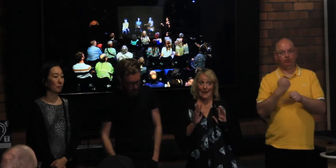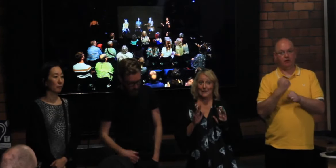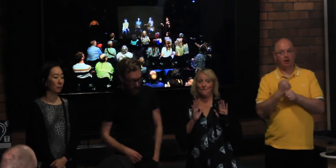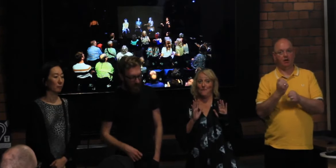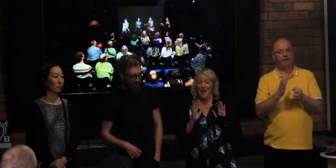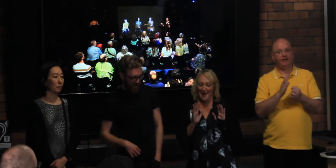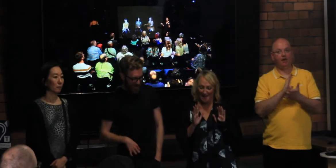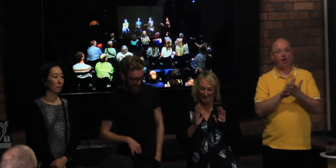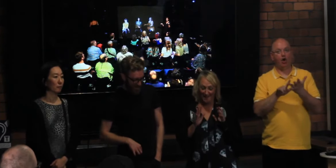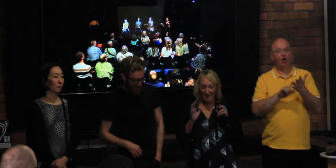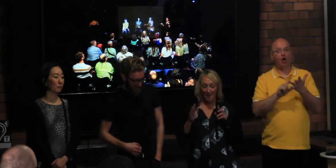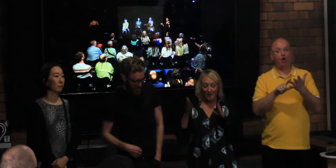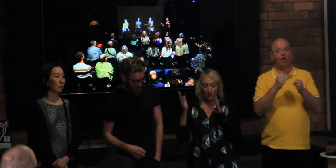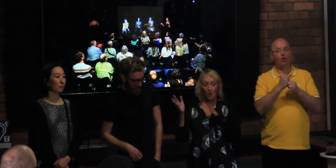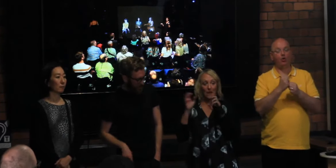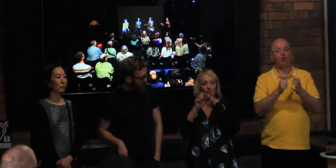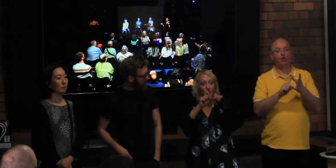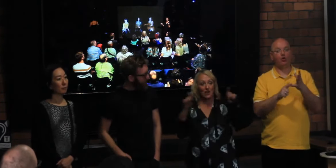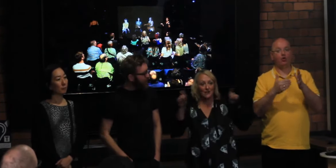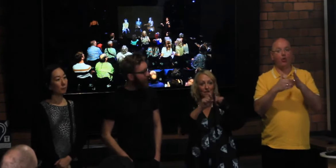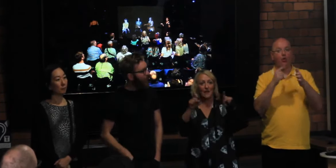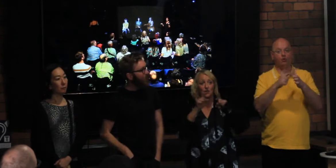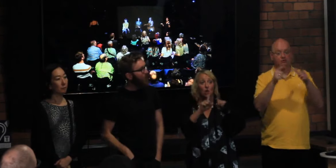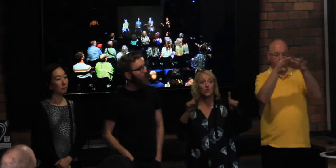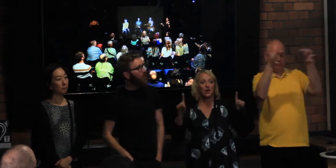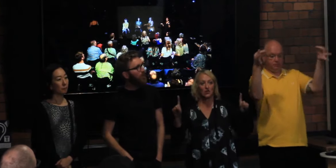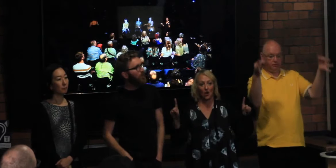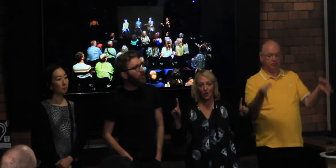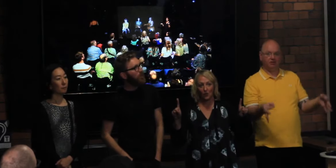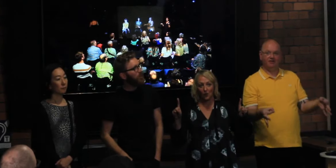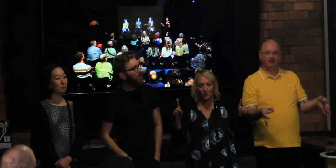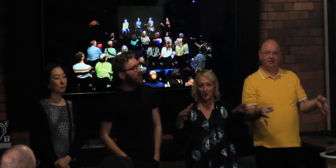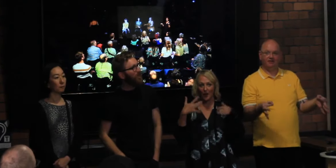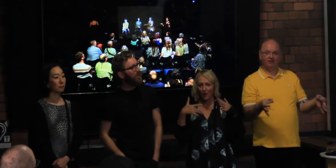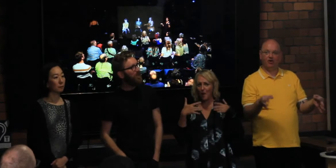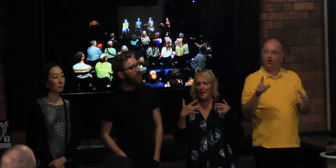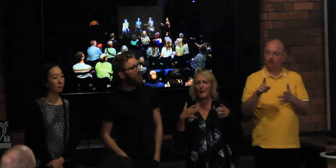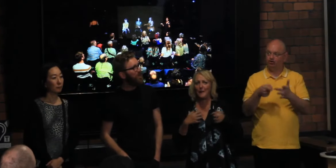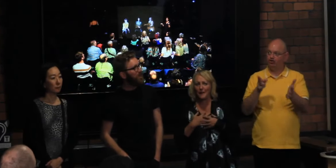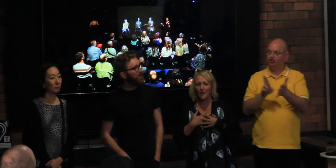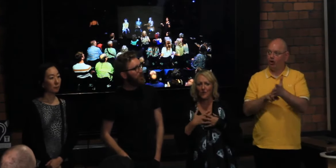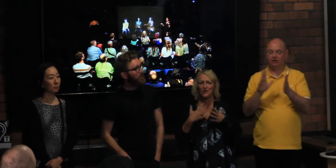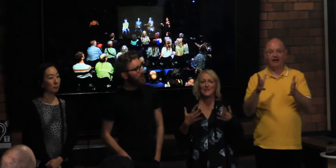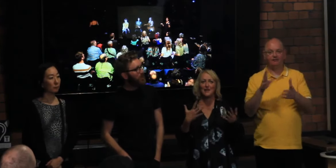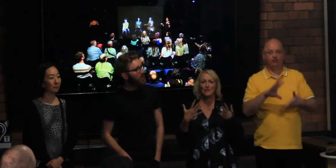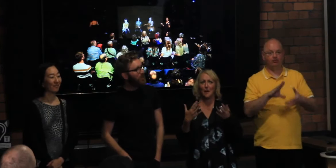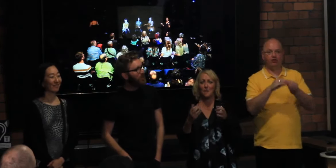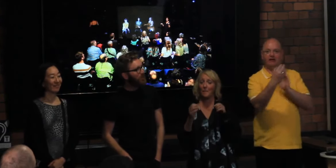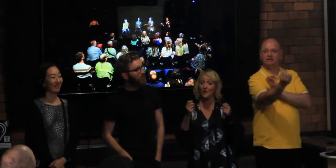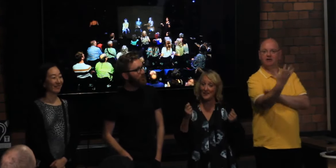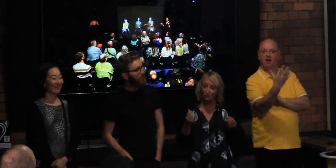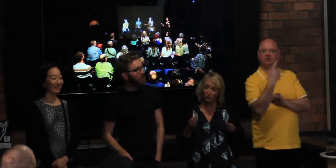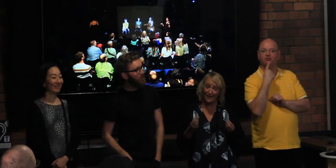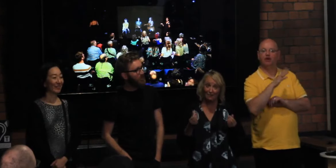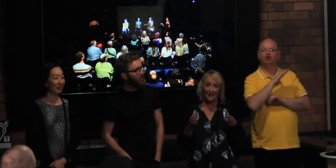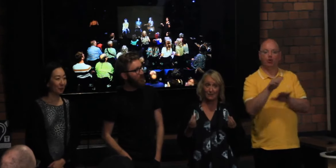Holo-Gauze is John made a projection thing, don't touch the Holo-Gauze. So I got a little bit concerned every time about it